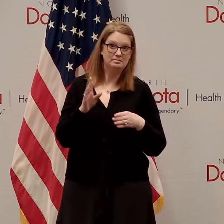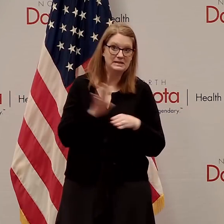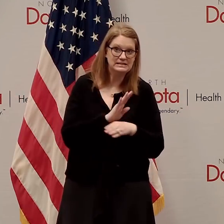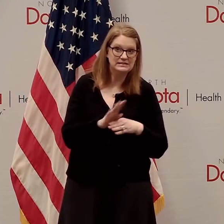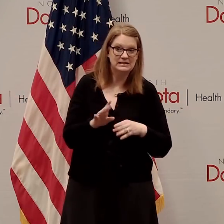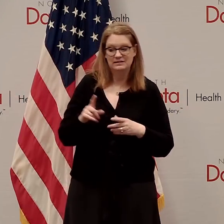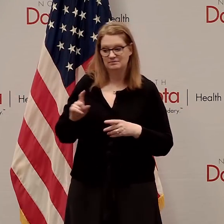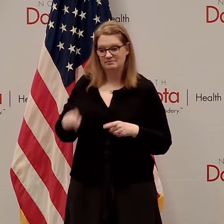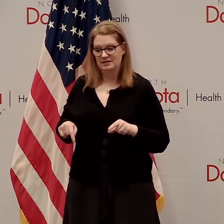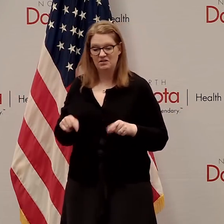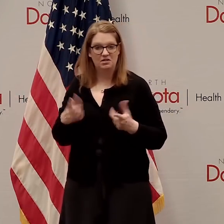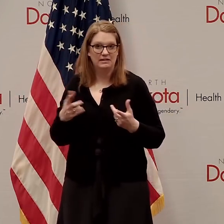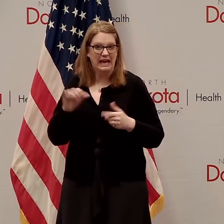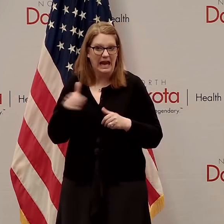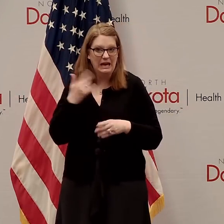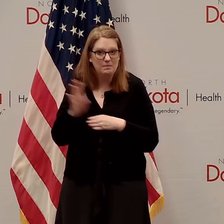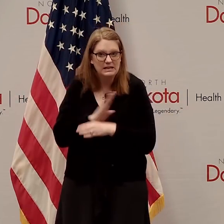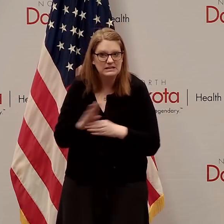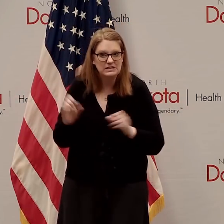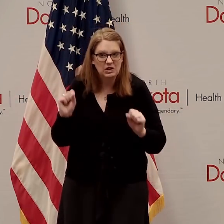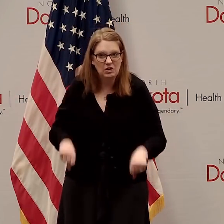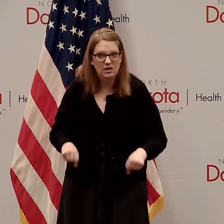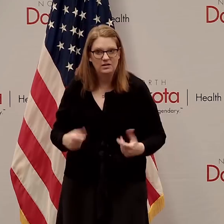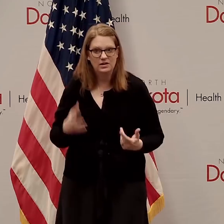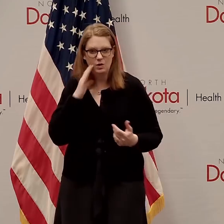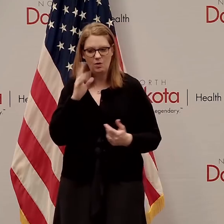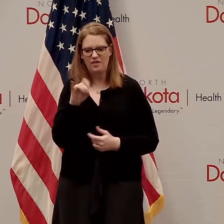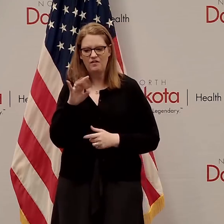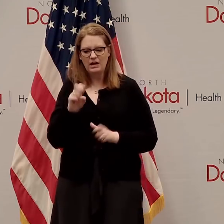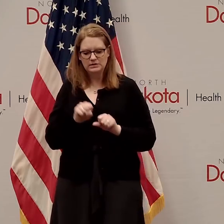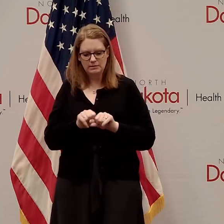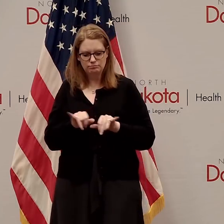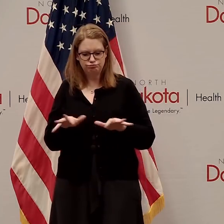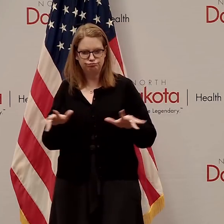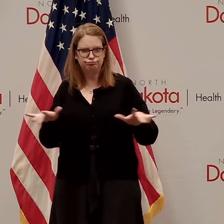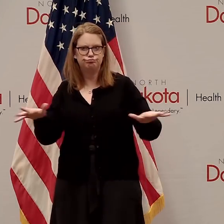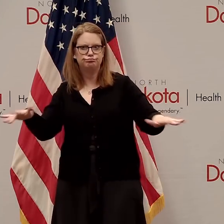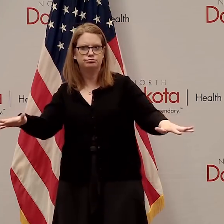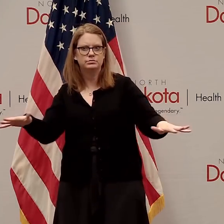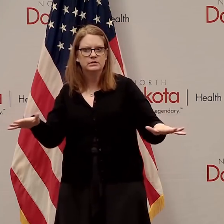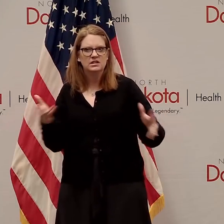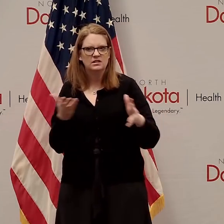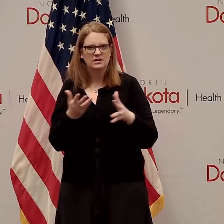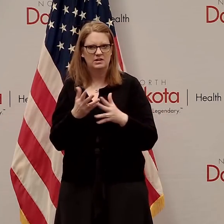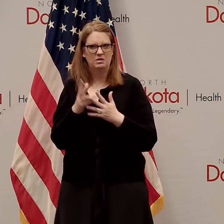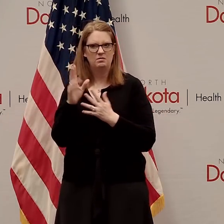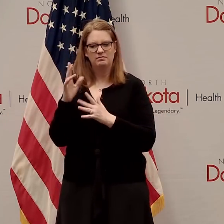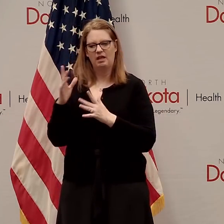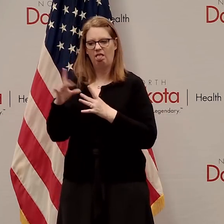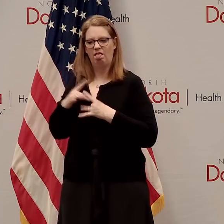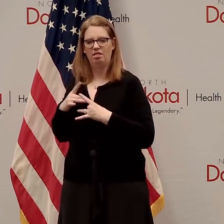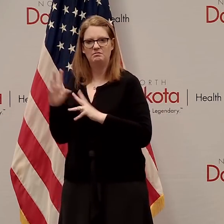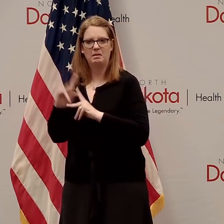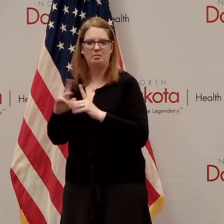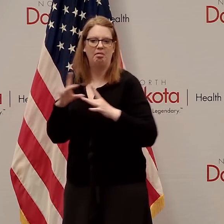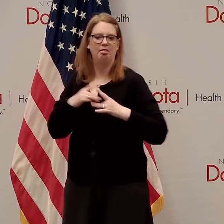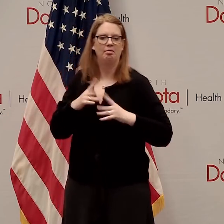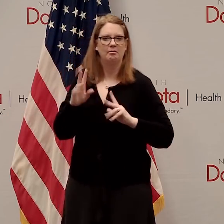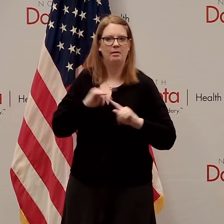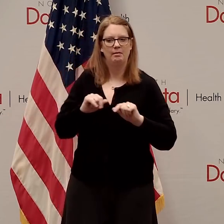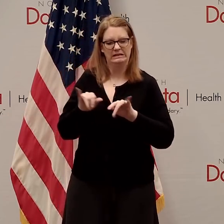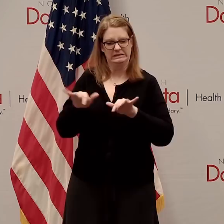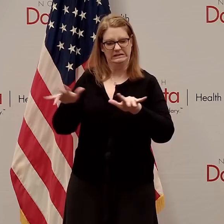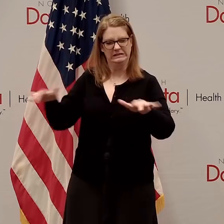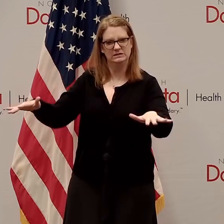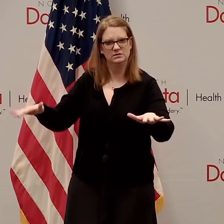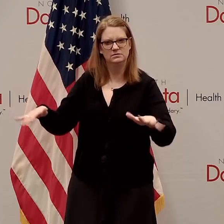tell the difference between that. The virus moves among people, regardless of your occupation, and so we have to just remember that. This